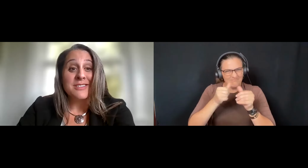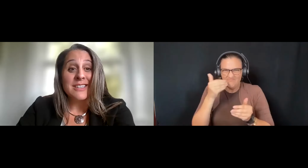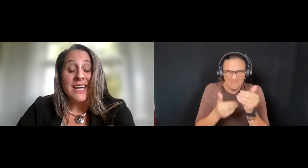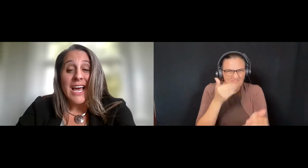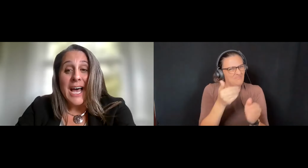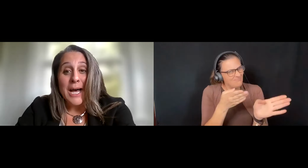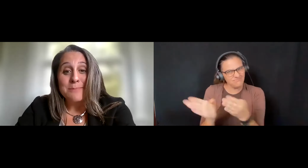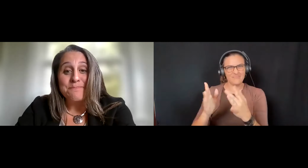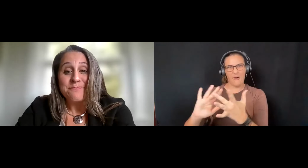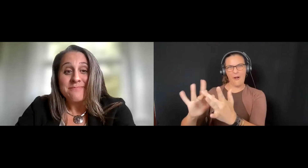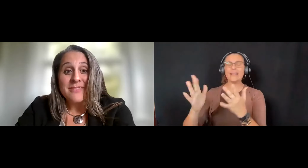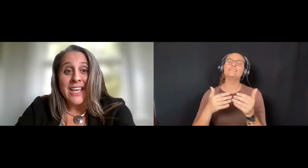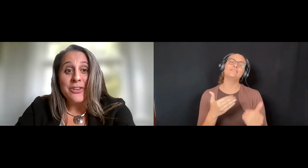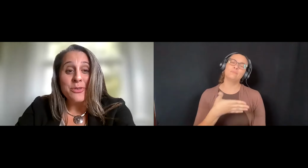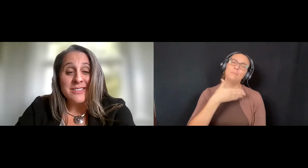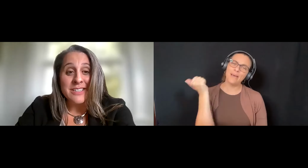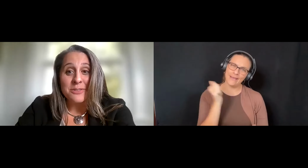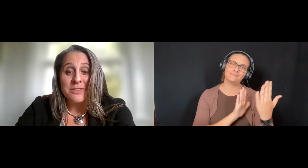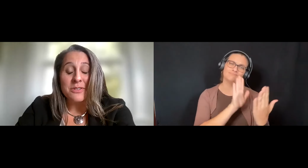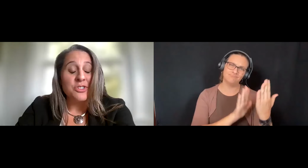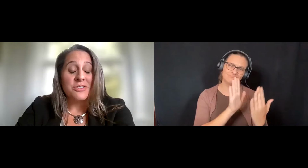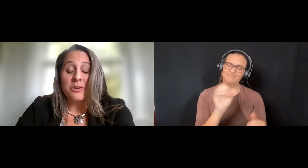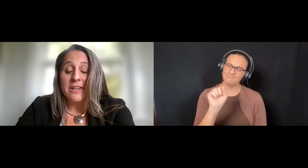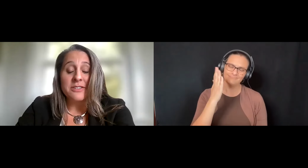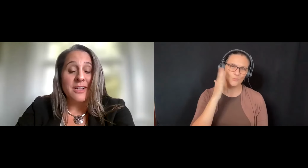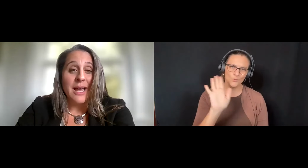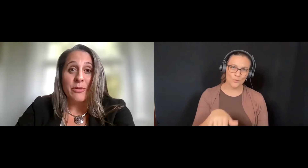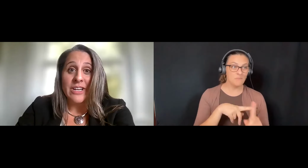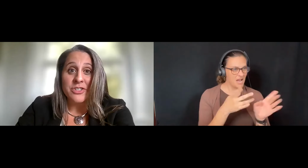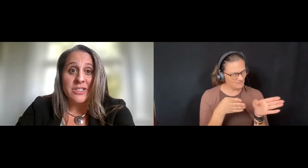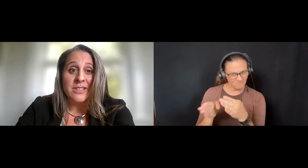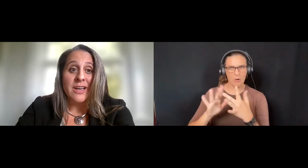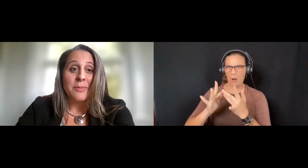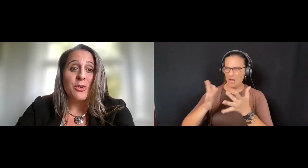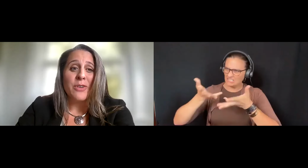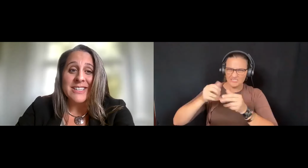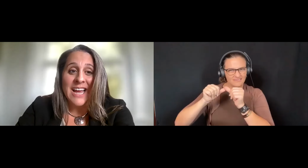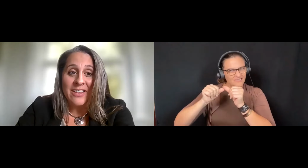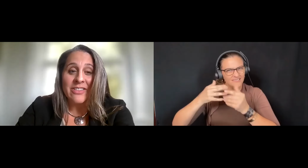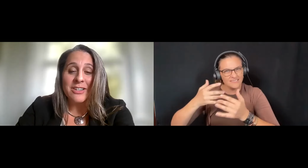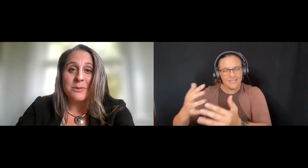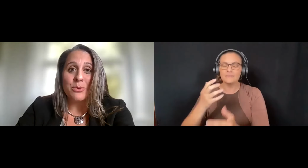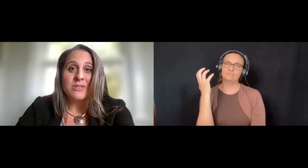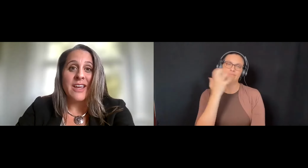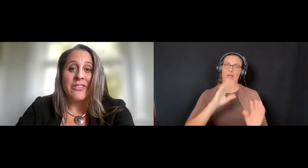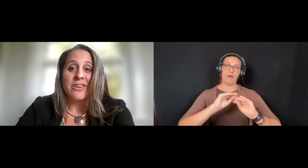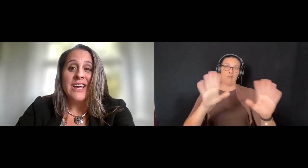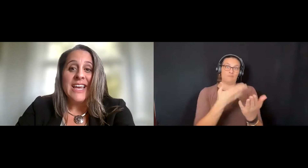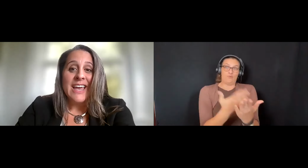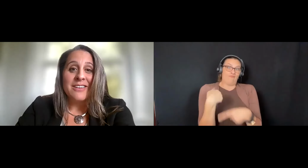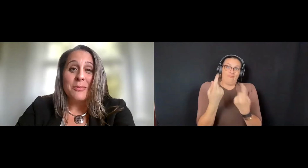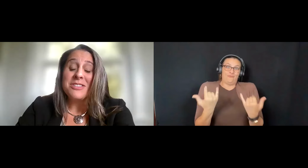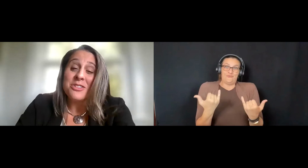done in person. And you can see there's been just tremendous collaboration, great talent that has been pulled